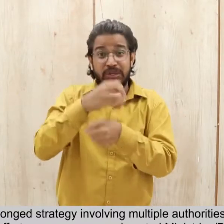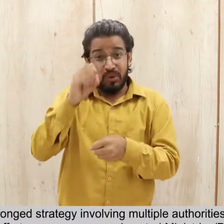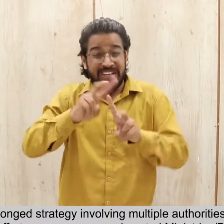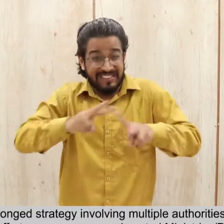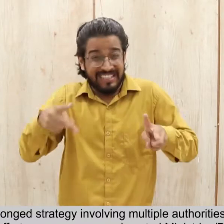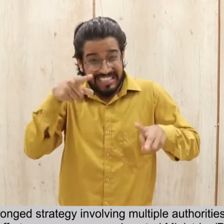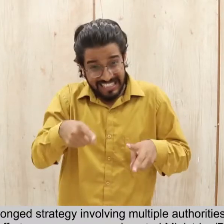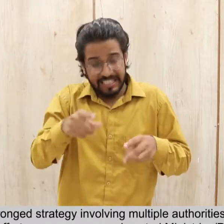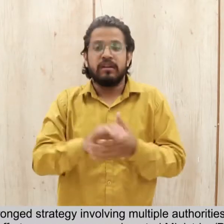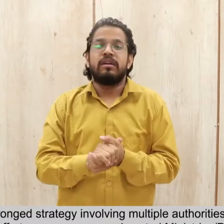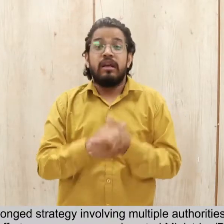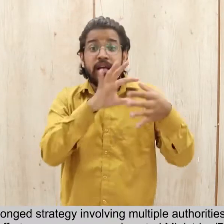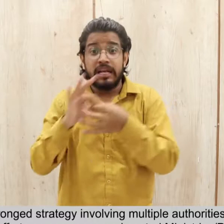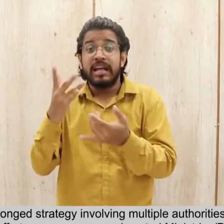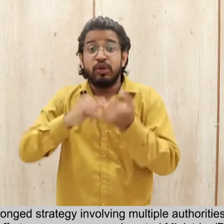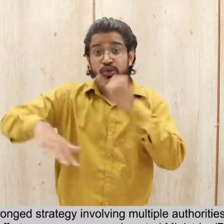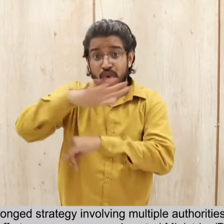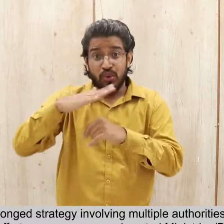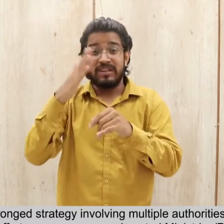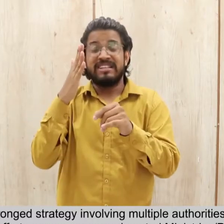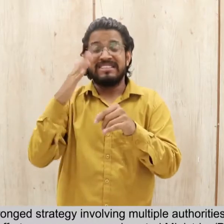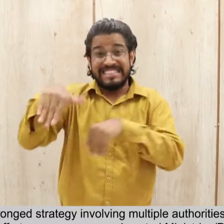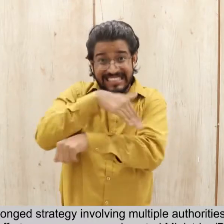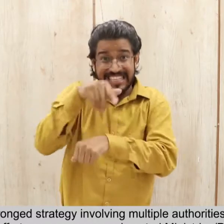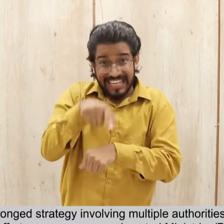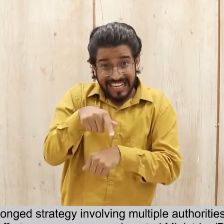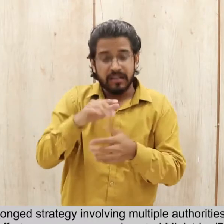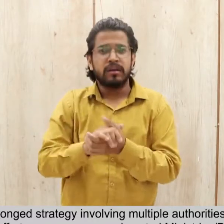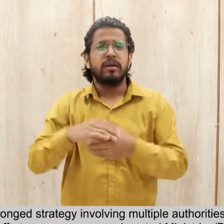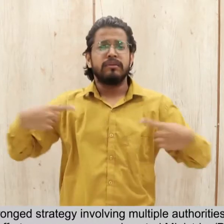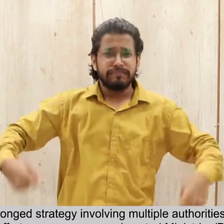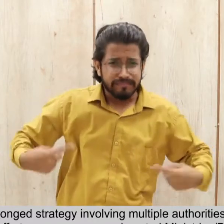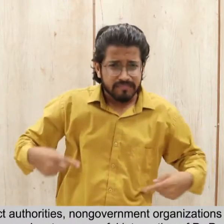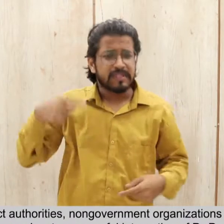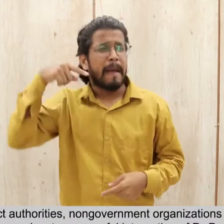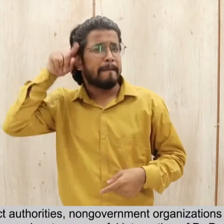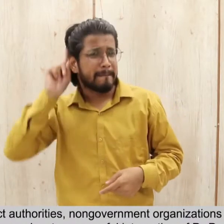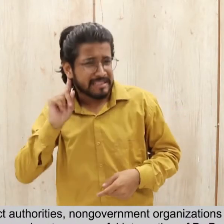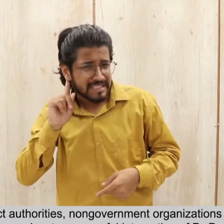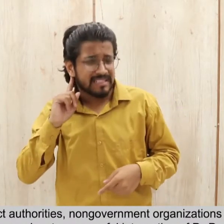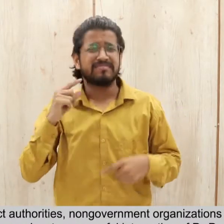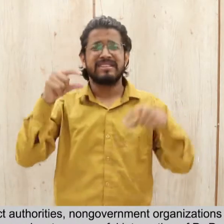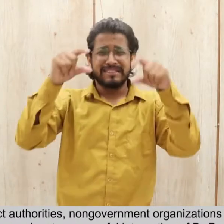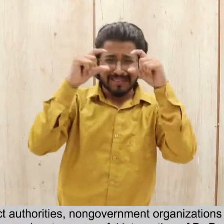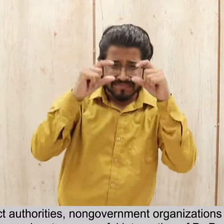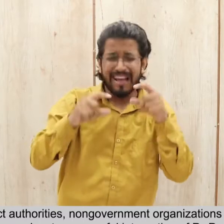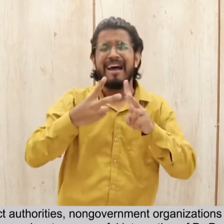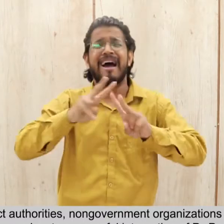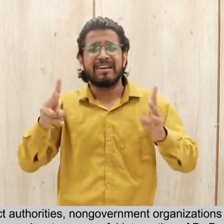efforts across concerned central ministries, departments, provincial and district authorities,